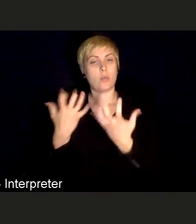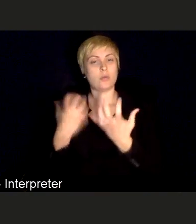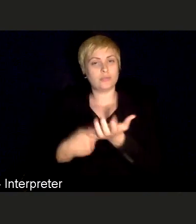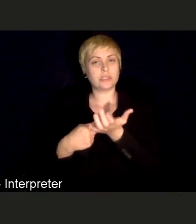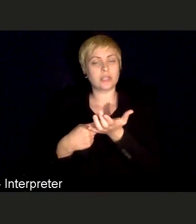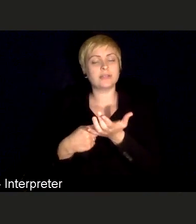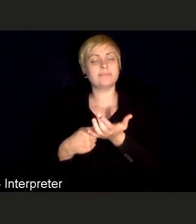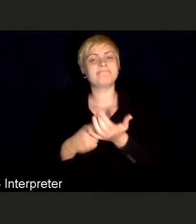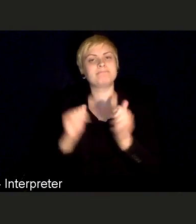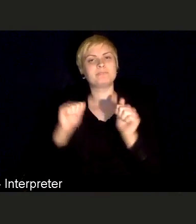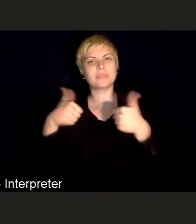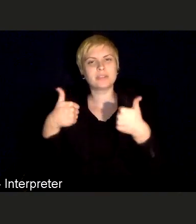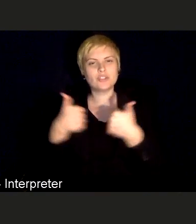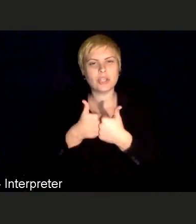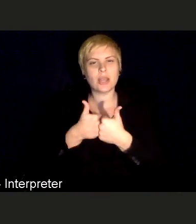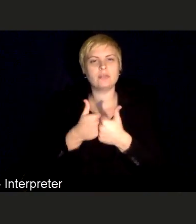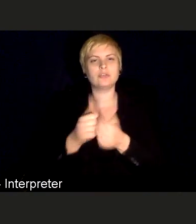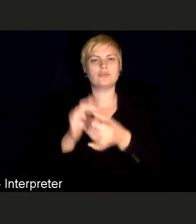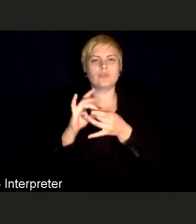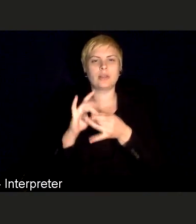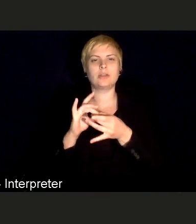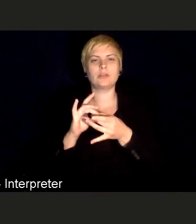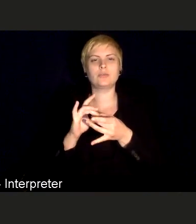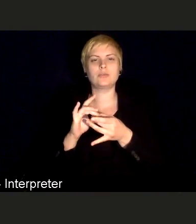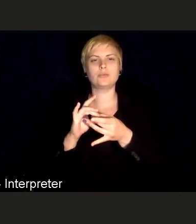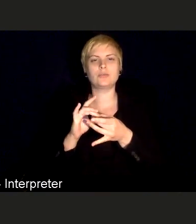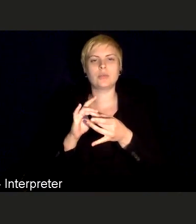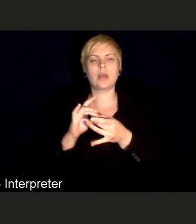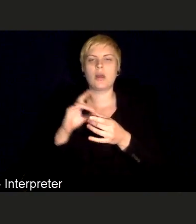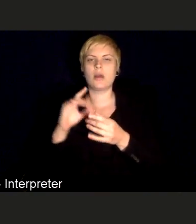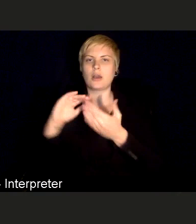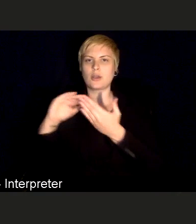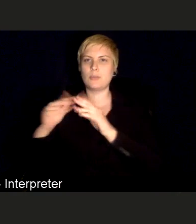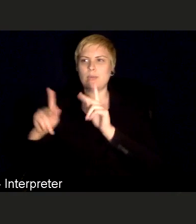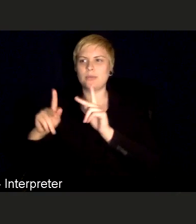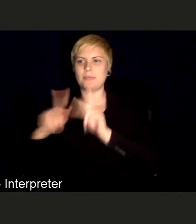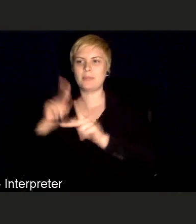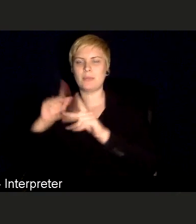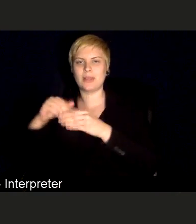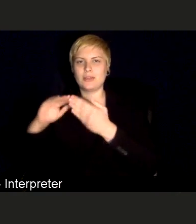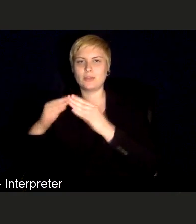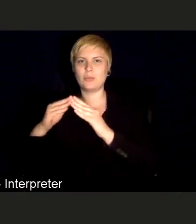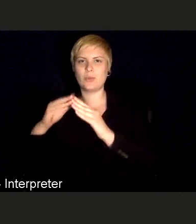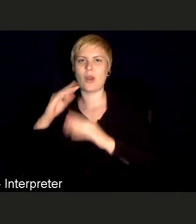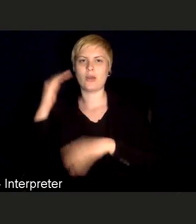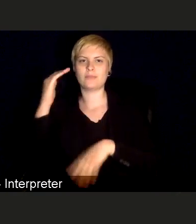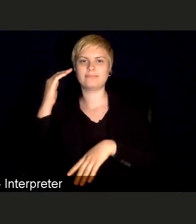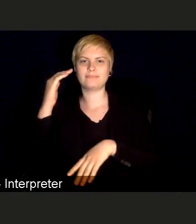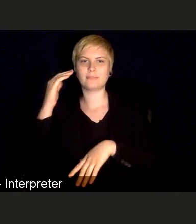have. As I think folks in the community are aware, a very active obstetrical practice.